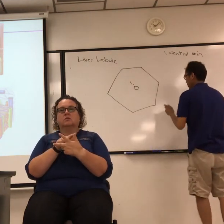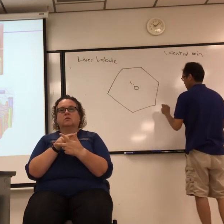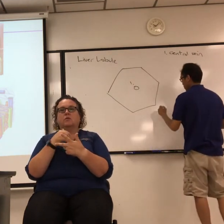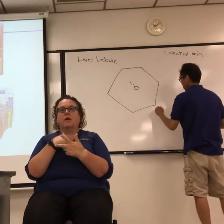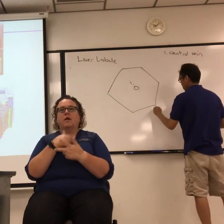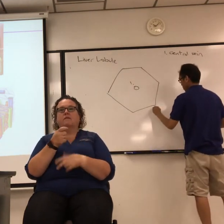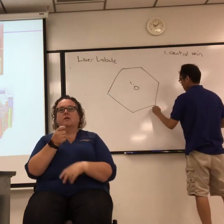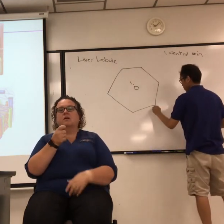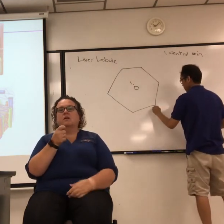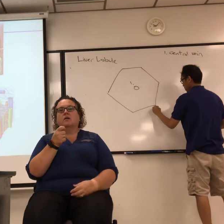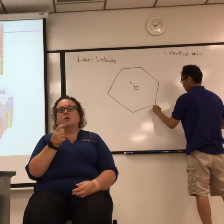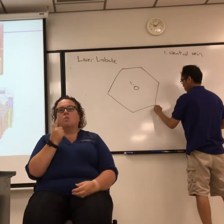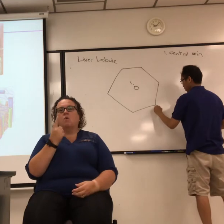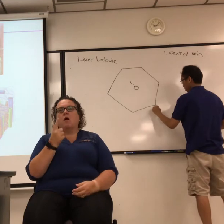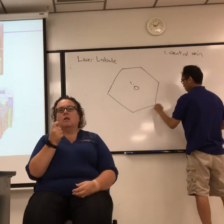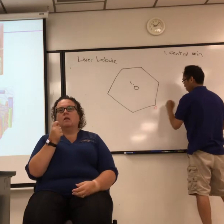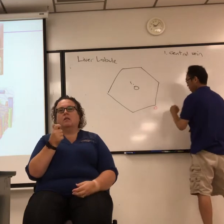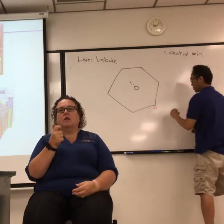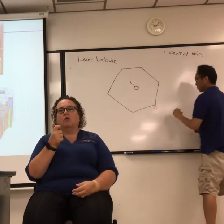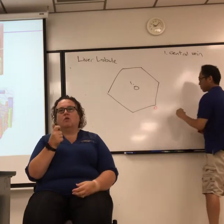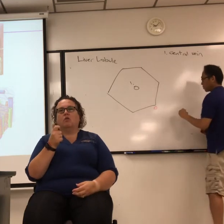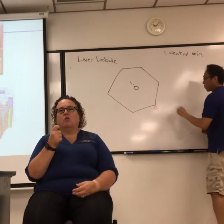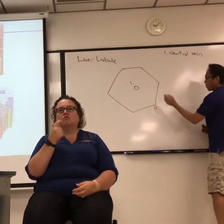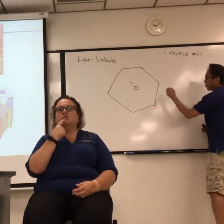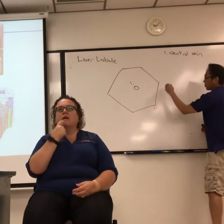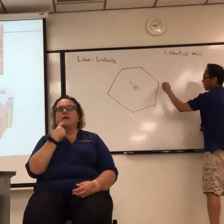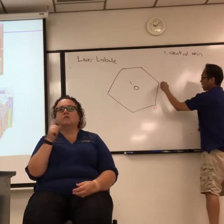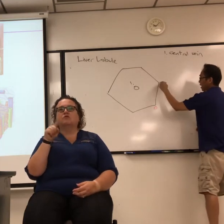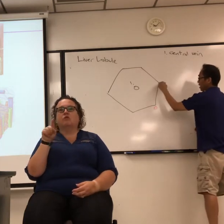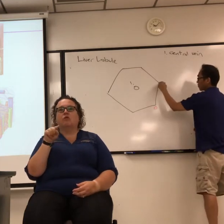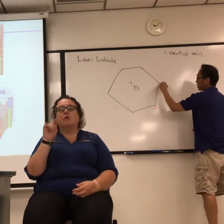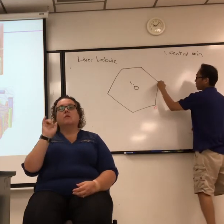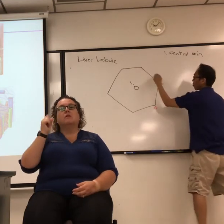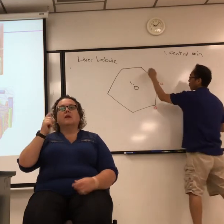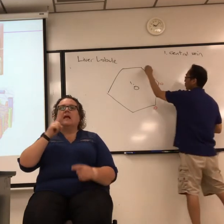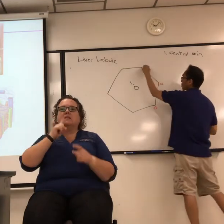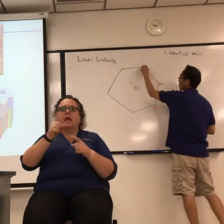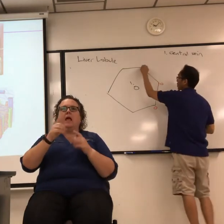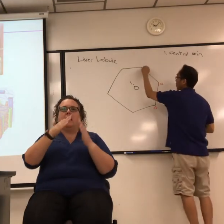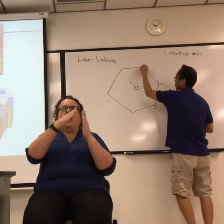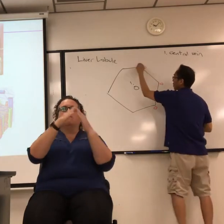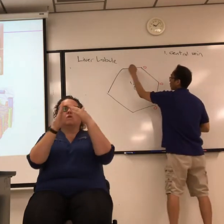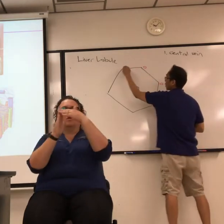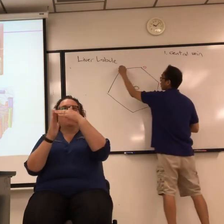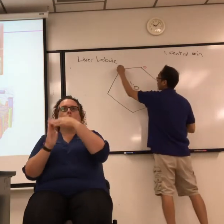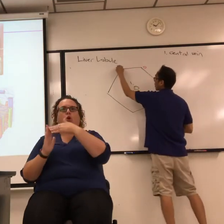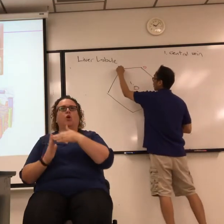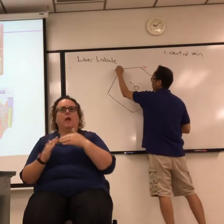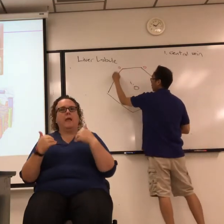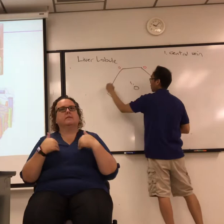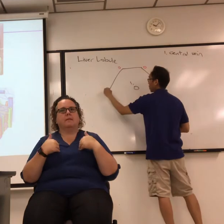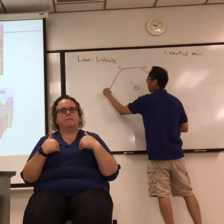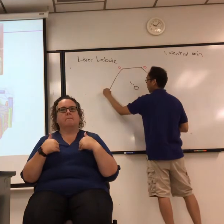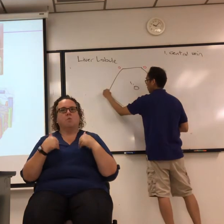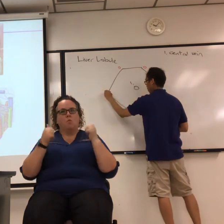branch, draw a little red circle. Well, it would be at every corner.